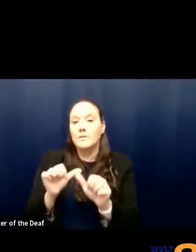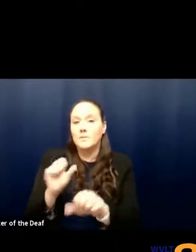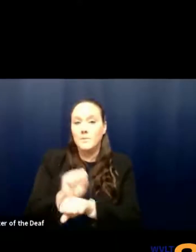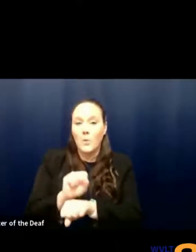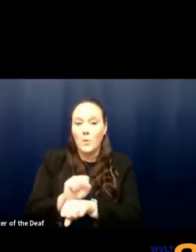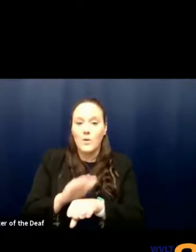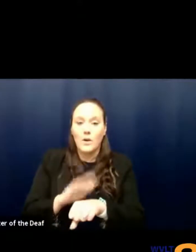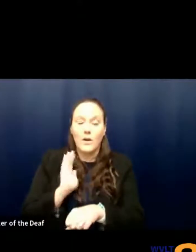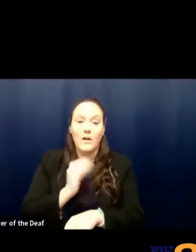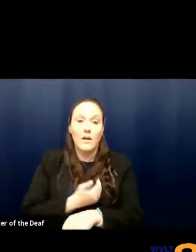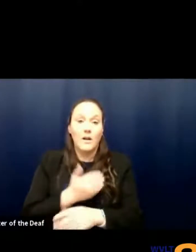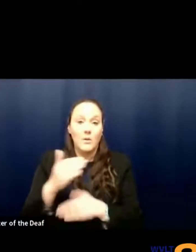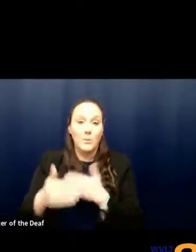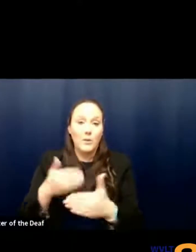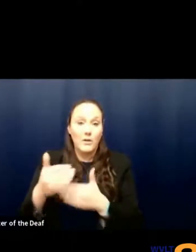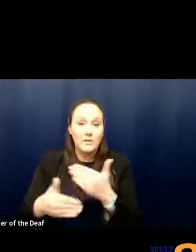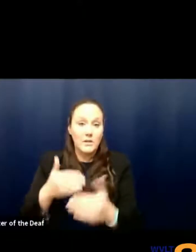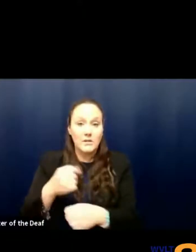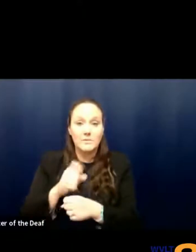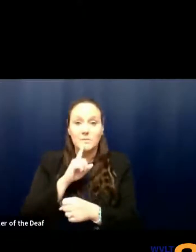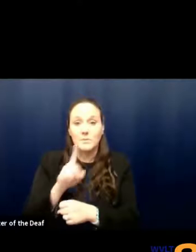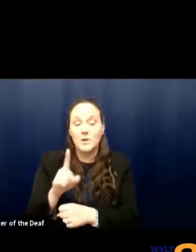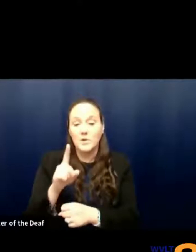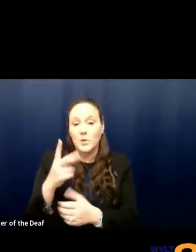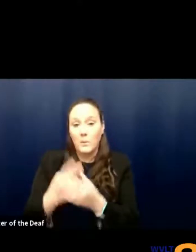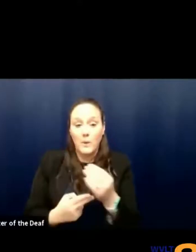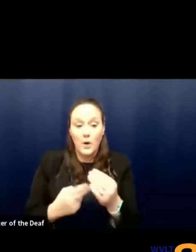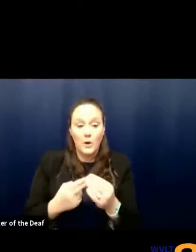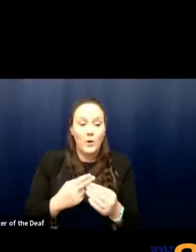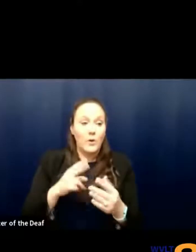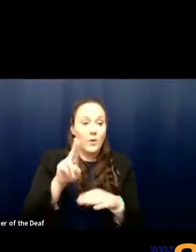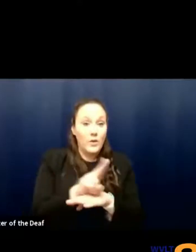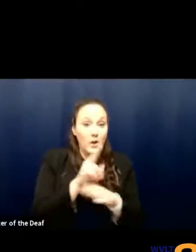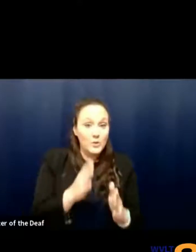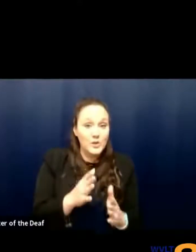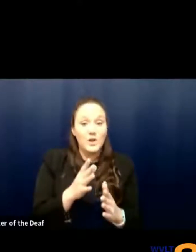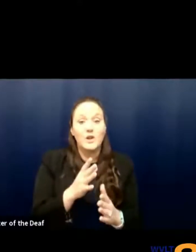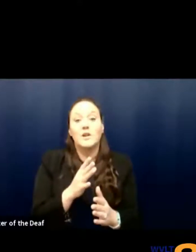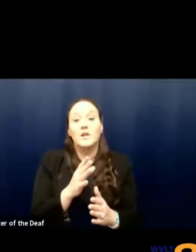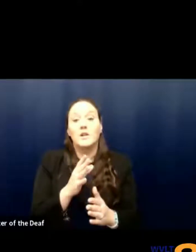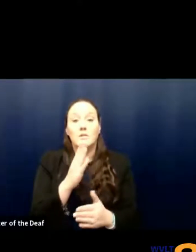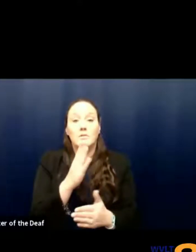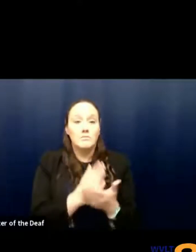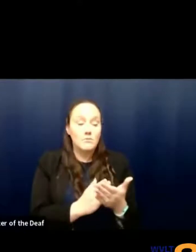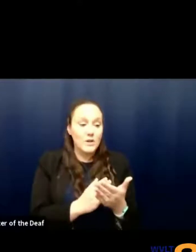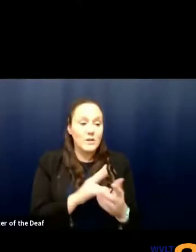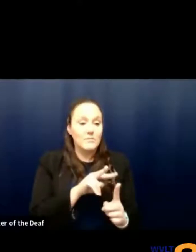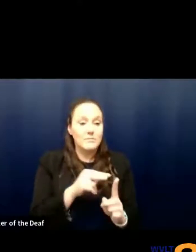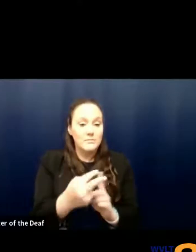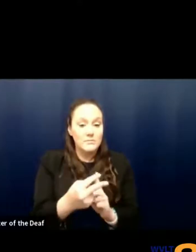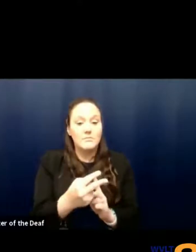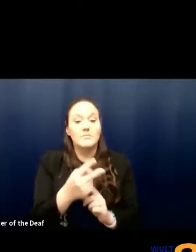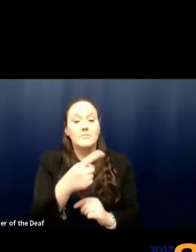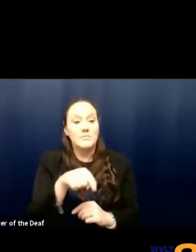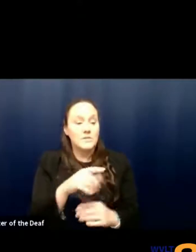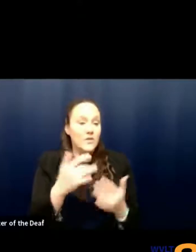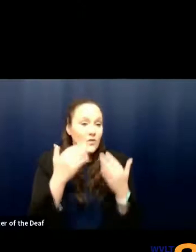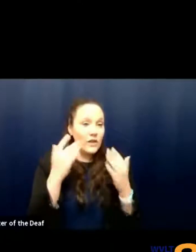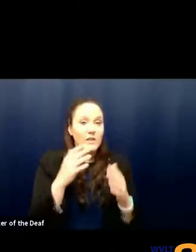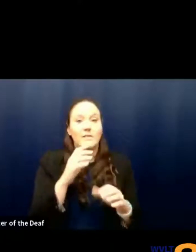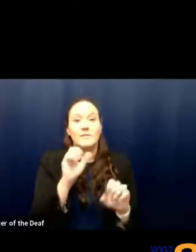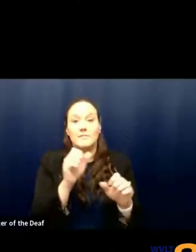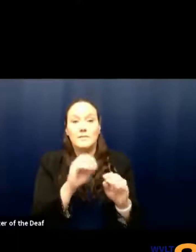our processes to make sure that both the front end, the user aspect of the platform is as user-friendly as possible and very